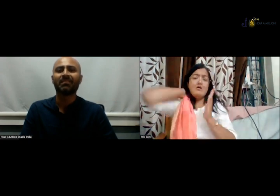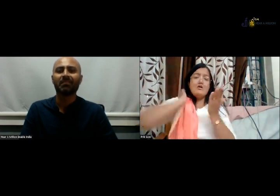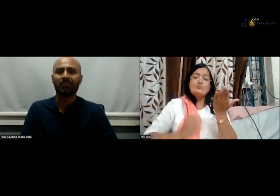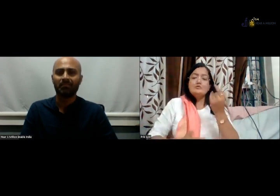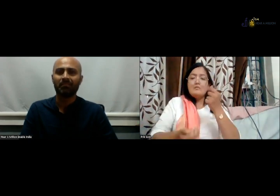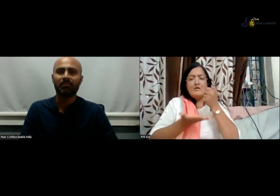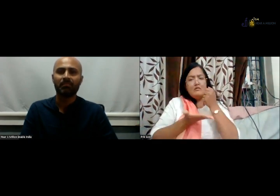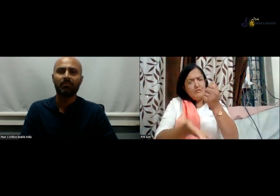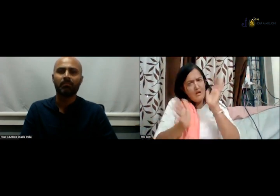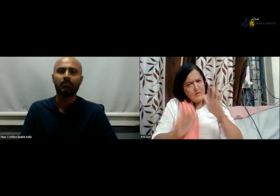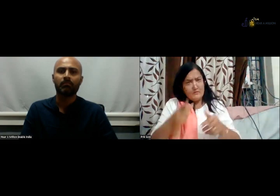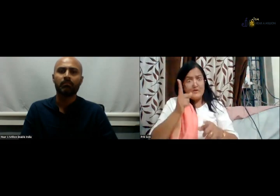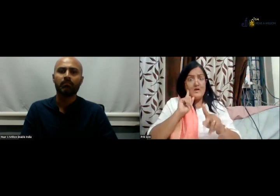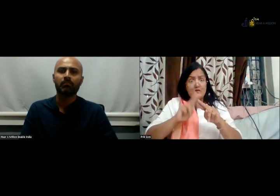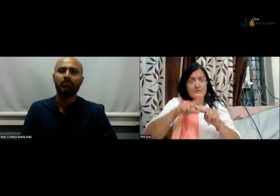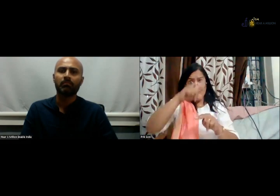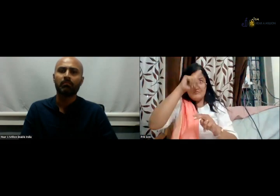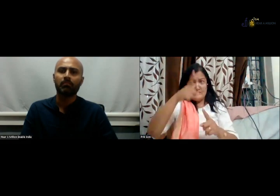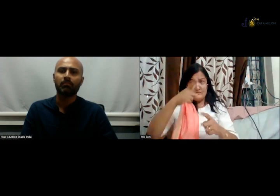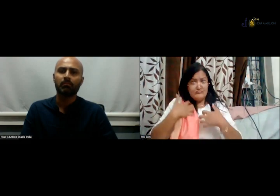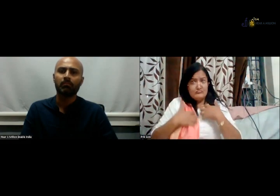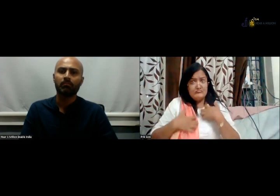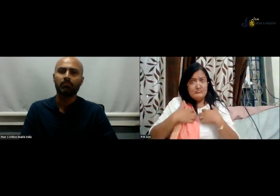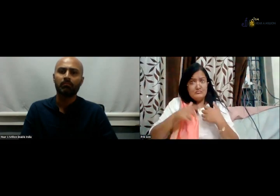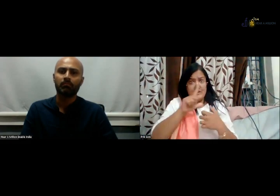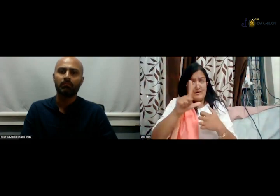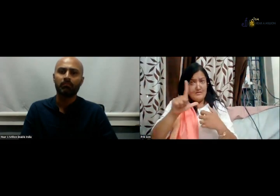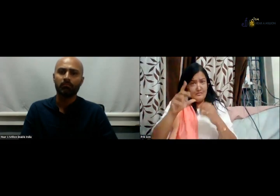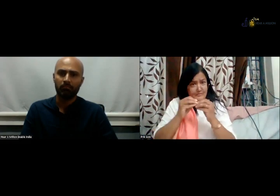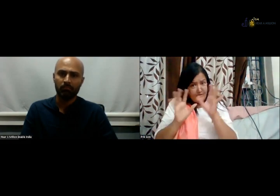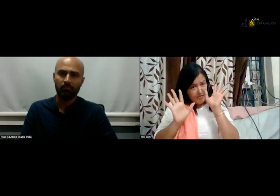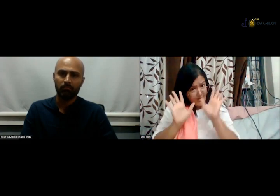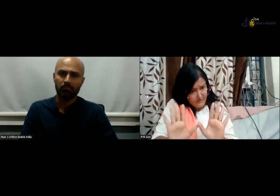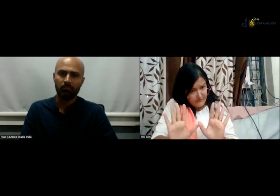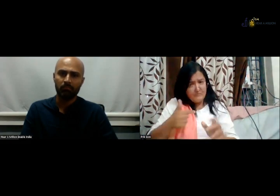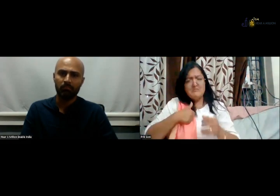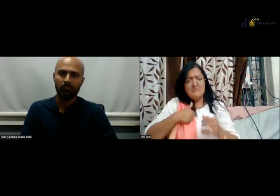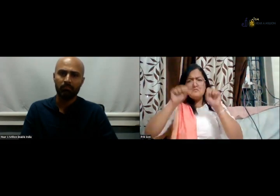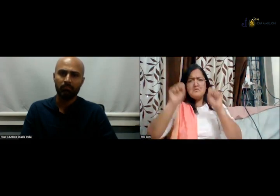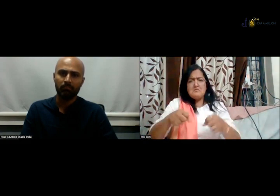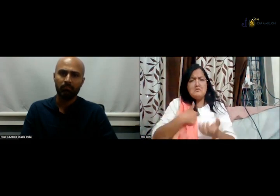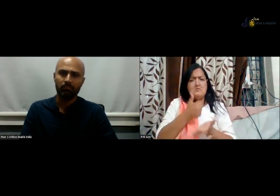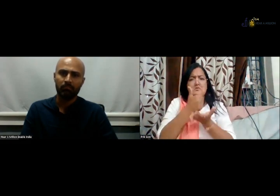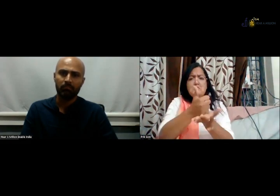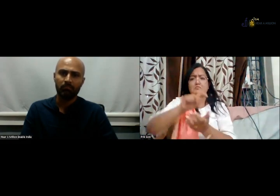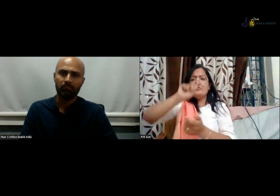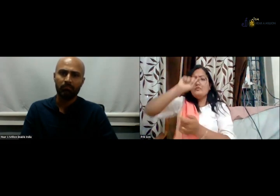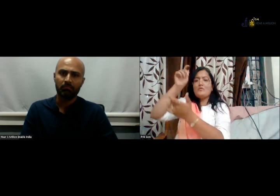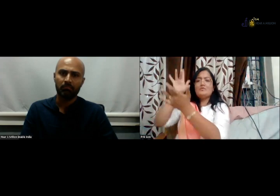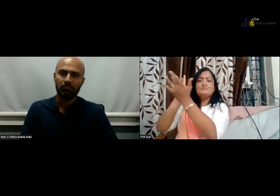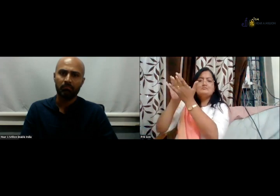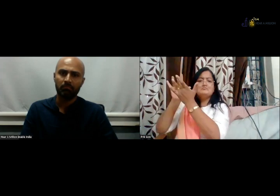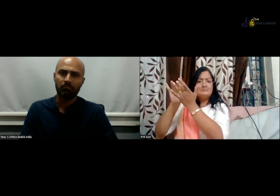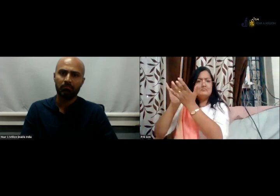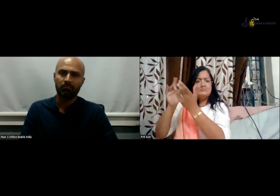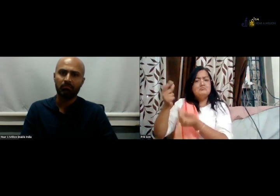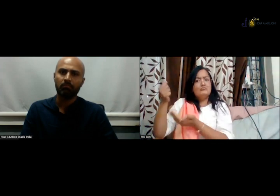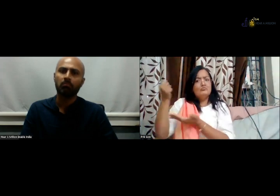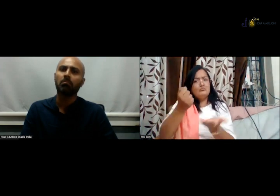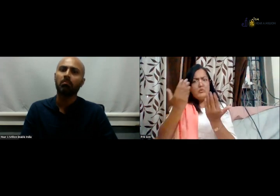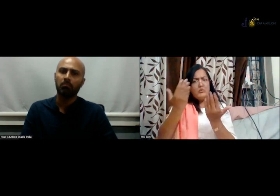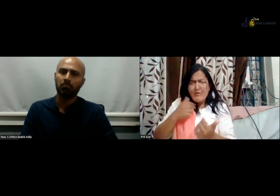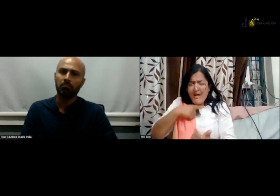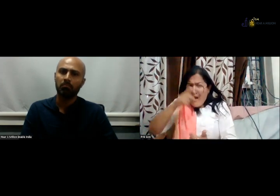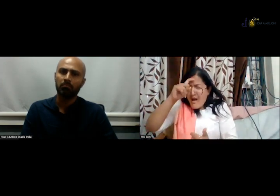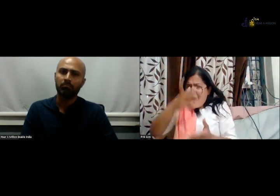I didn't have the interest. She told me that you can get the scholarship. If you are interested for studying LLB, I can help you